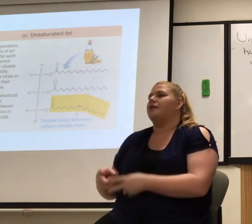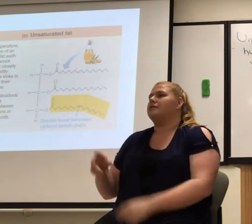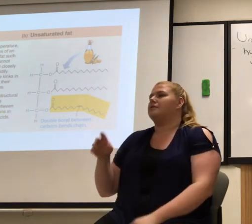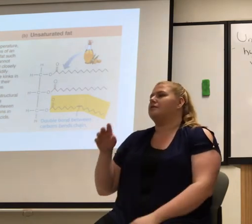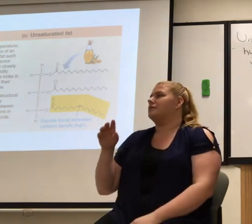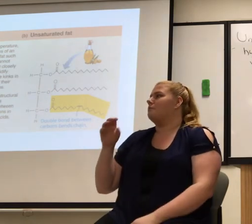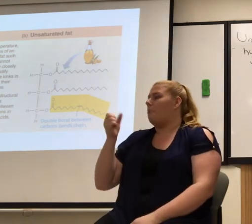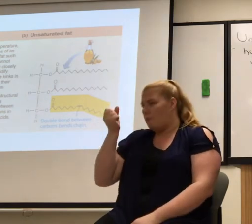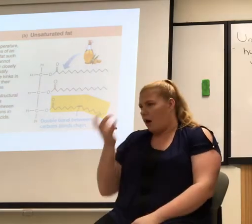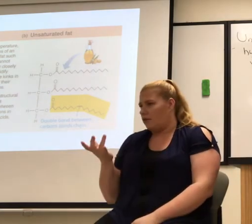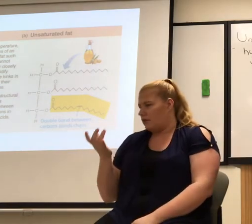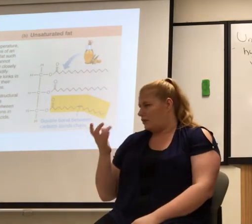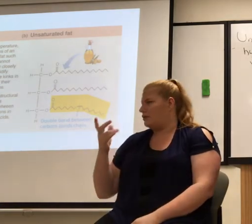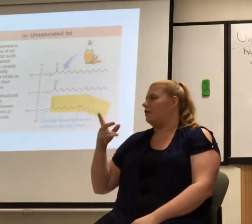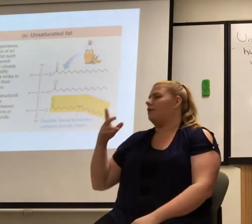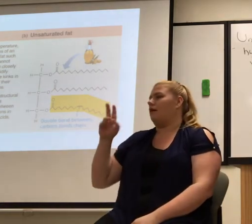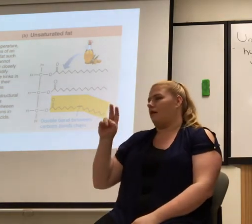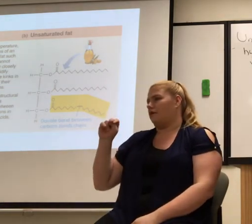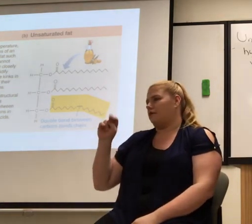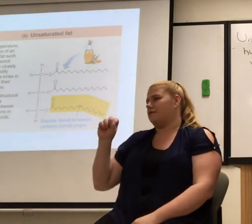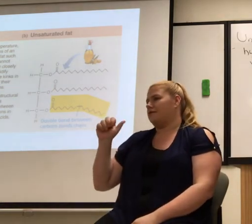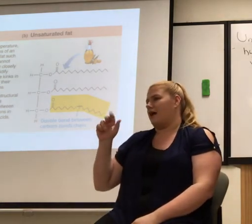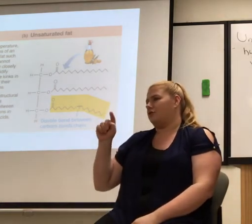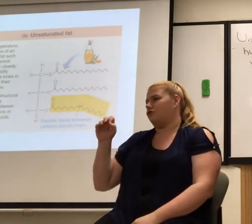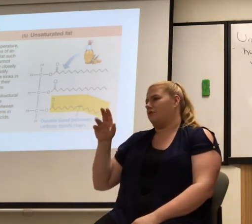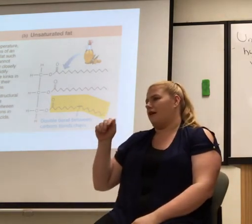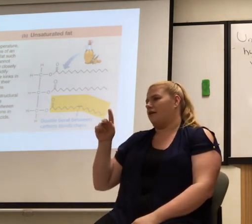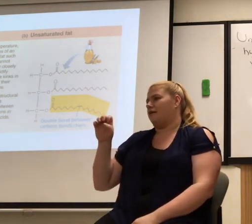unsaturated versus poly.